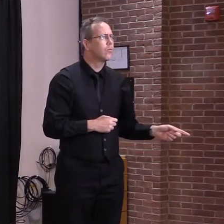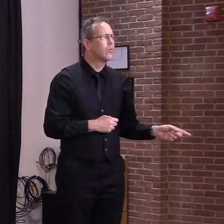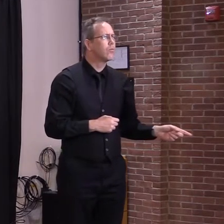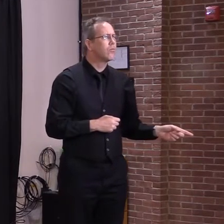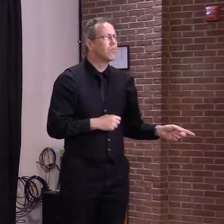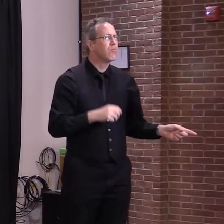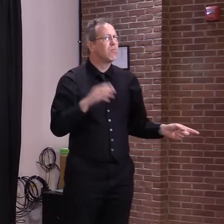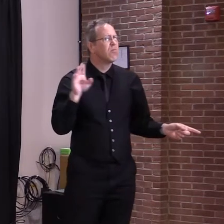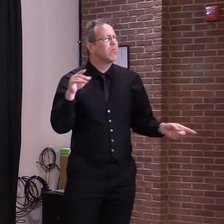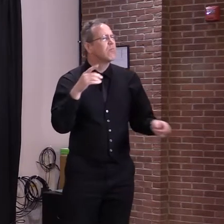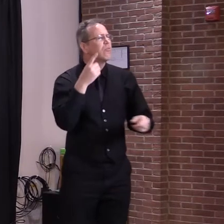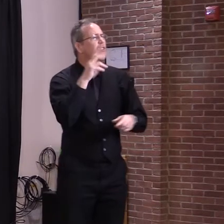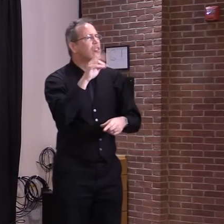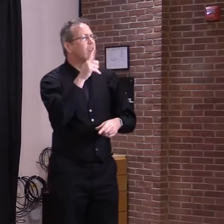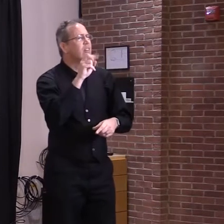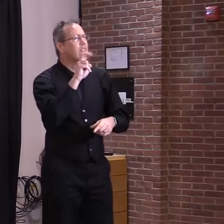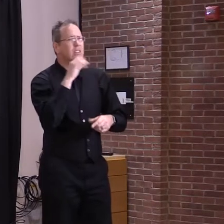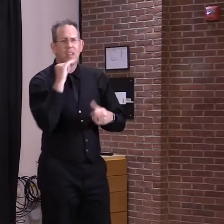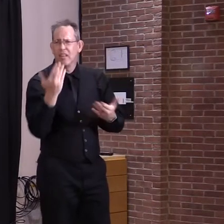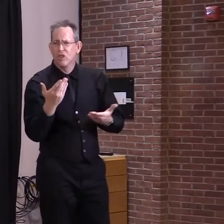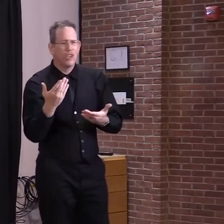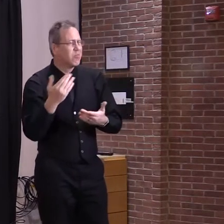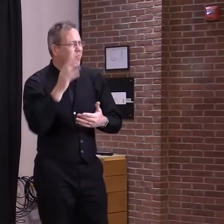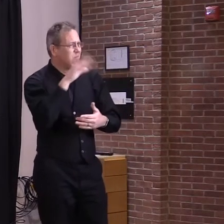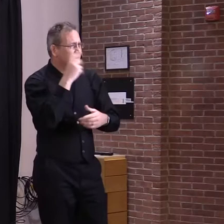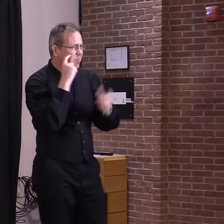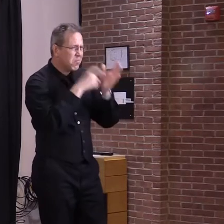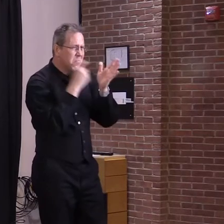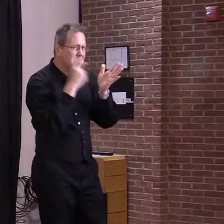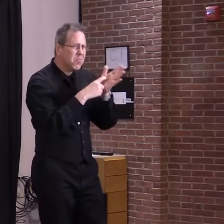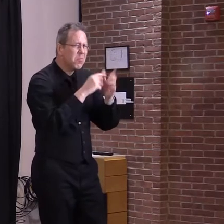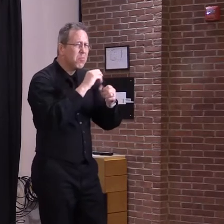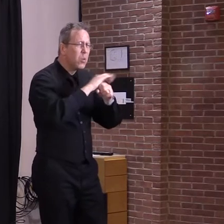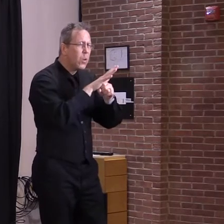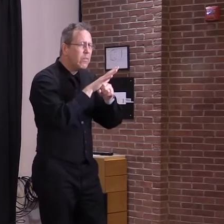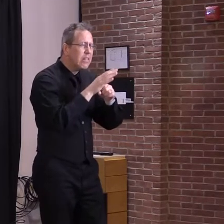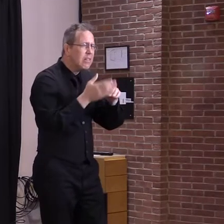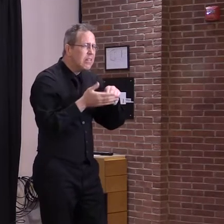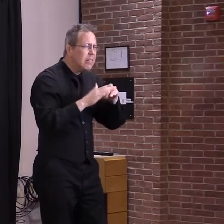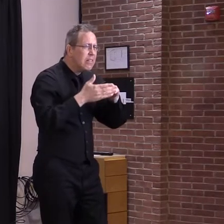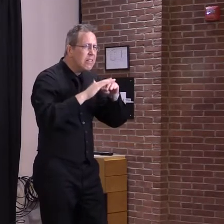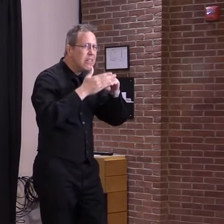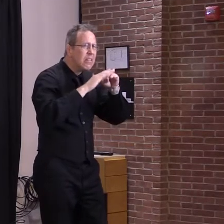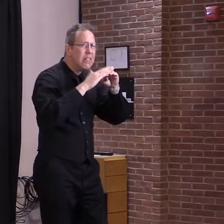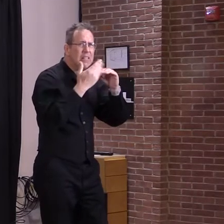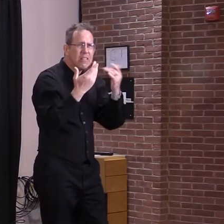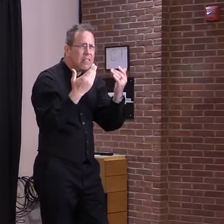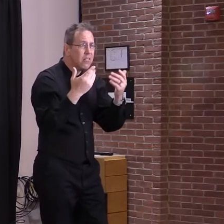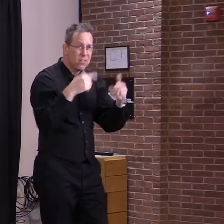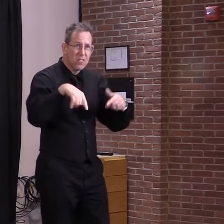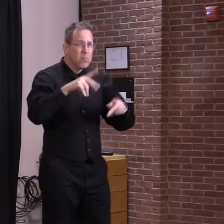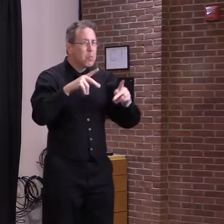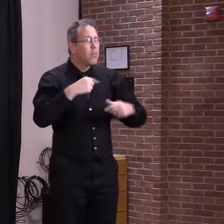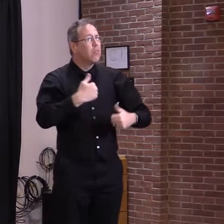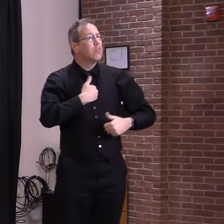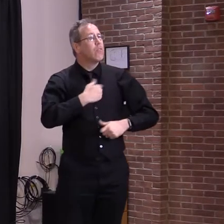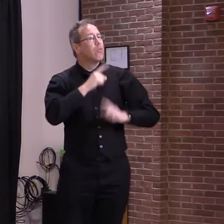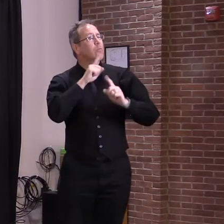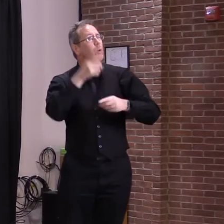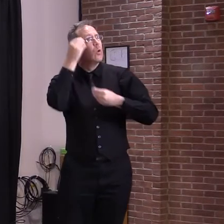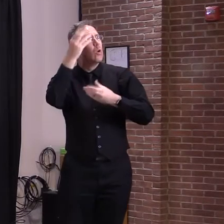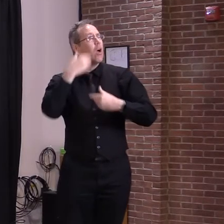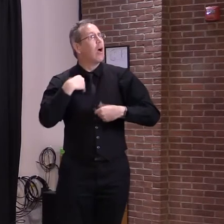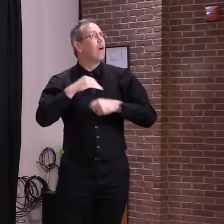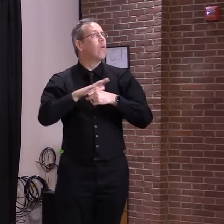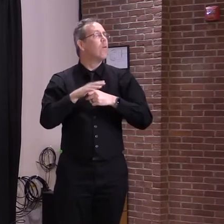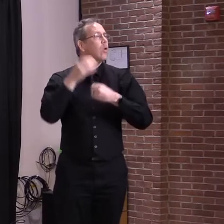slightly, and self-reported tests, I think those are also ticking up over the next few weeks, or over the